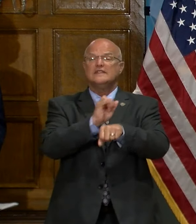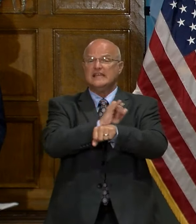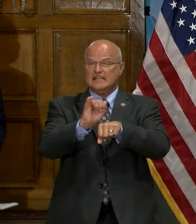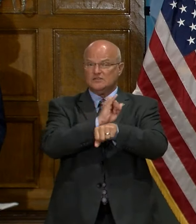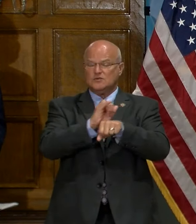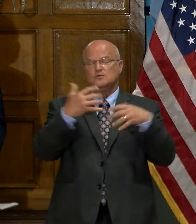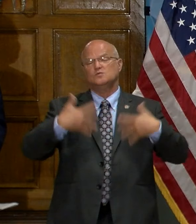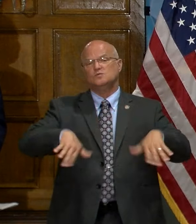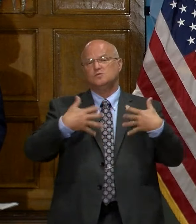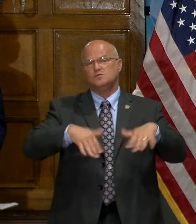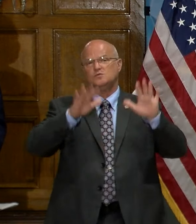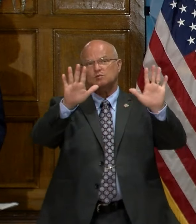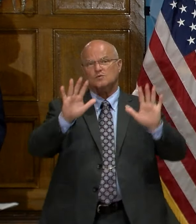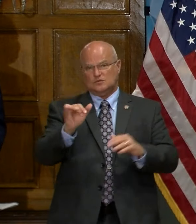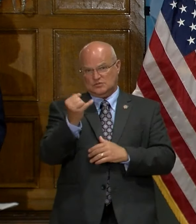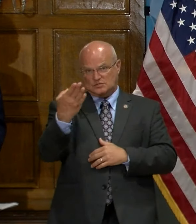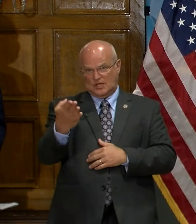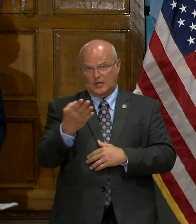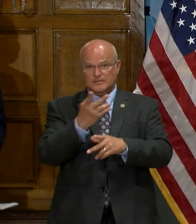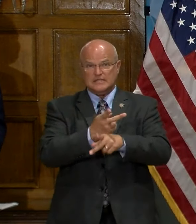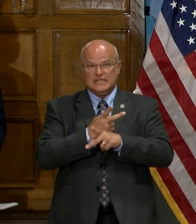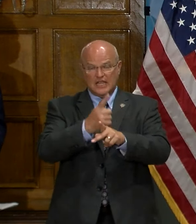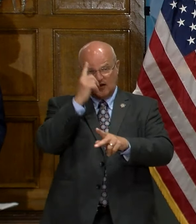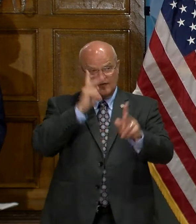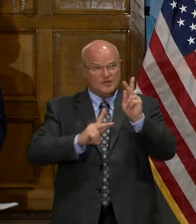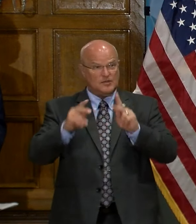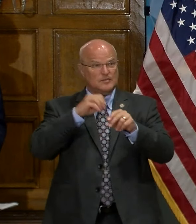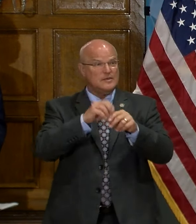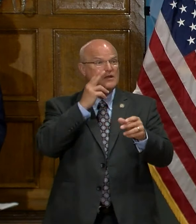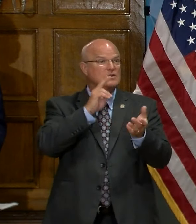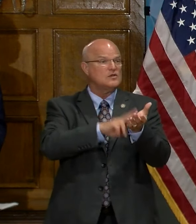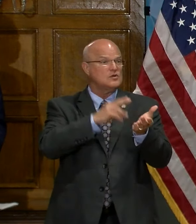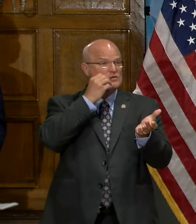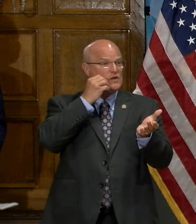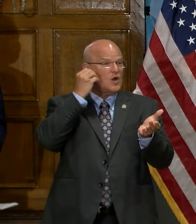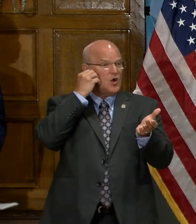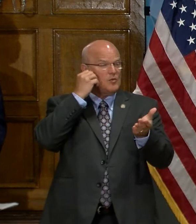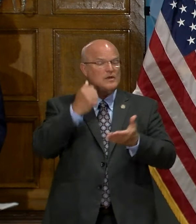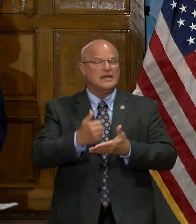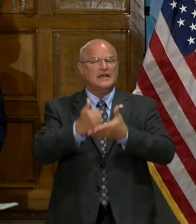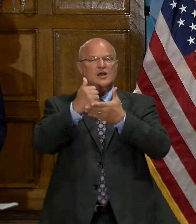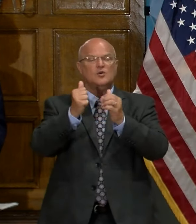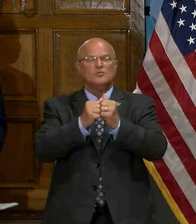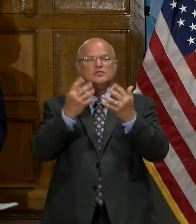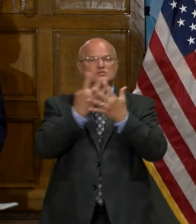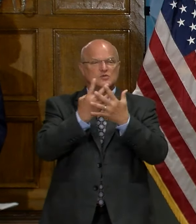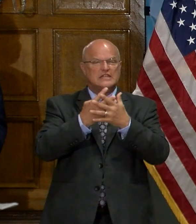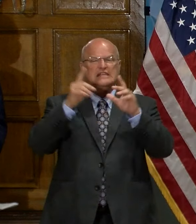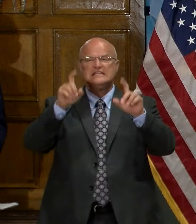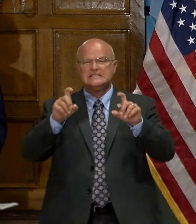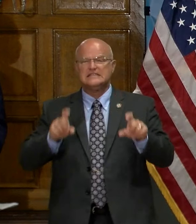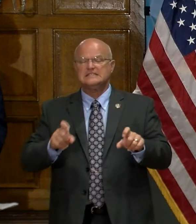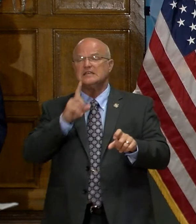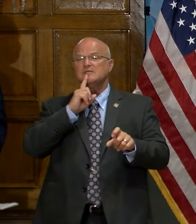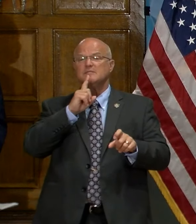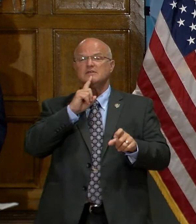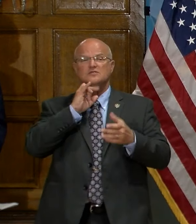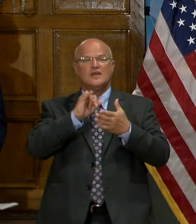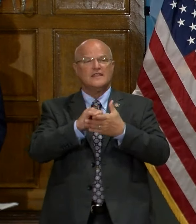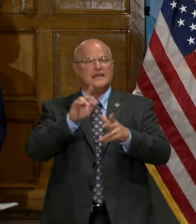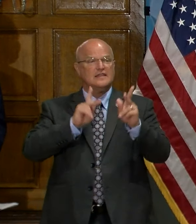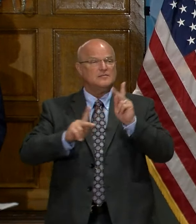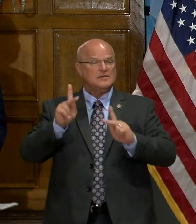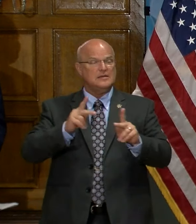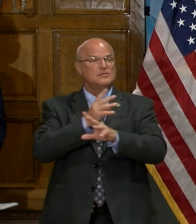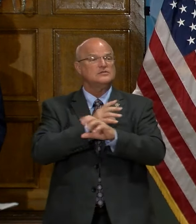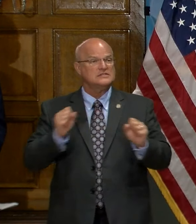great job to care for their residents, to facilitate screening, testing, and making sure their residents are safe and cared for.